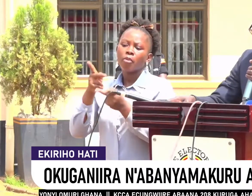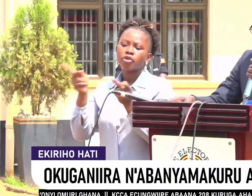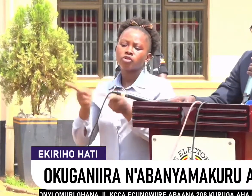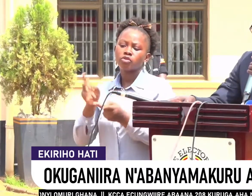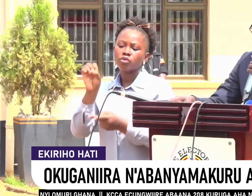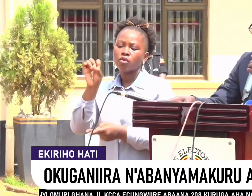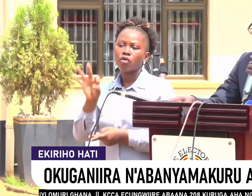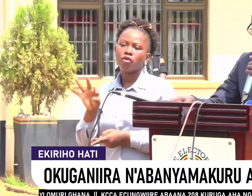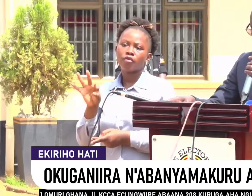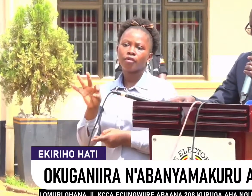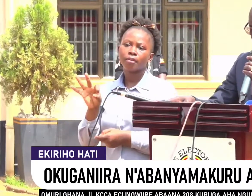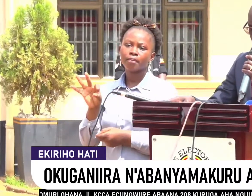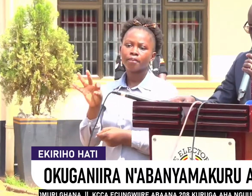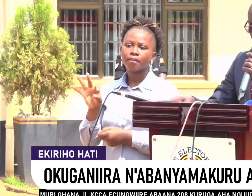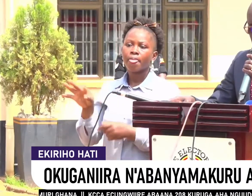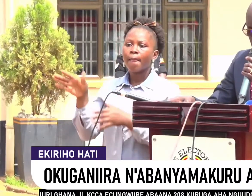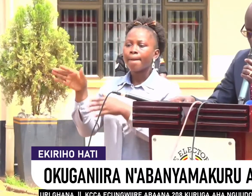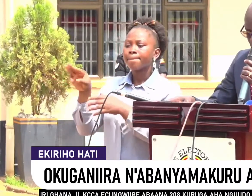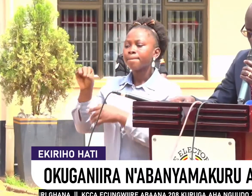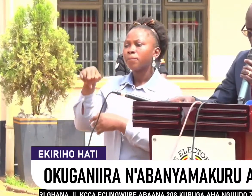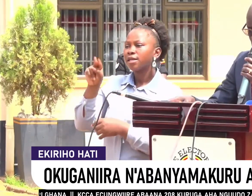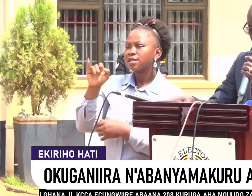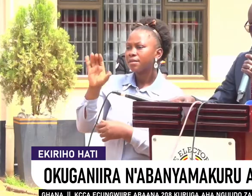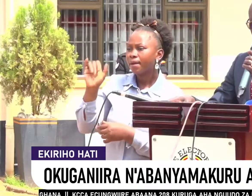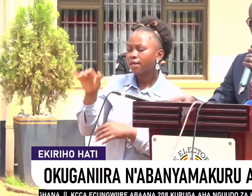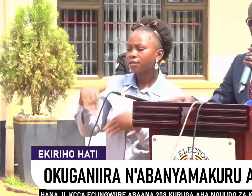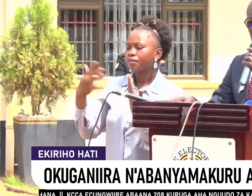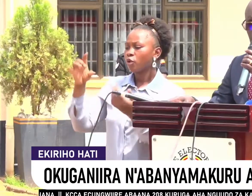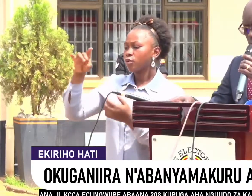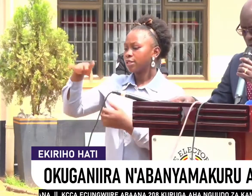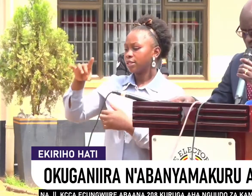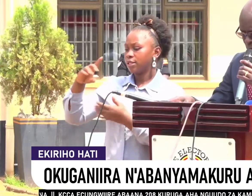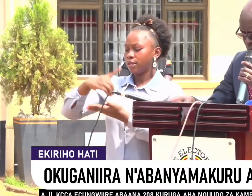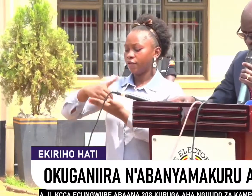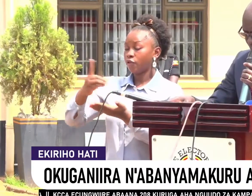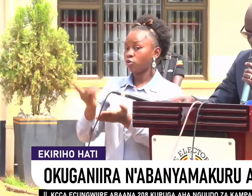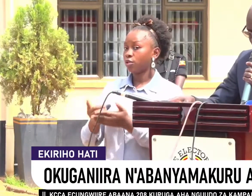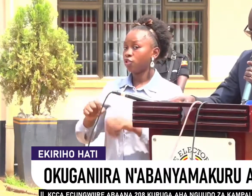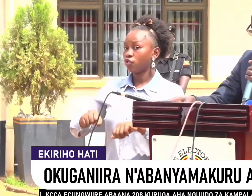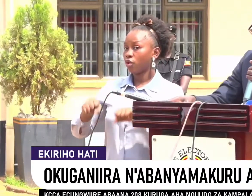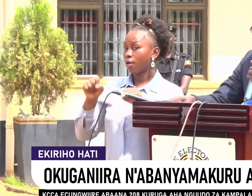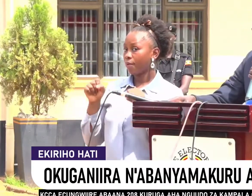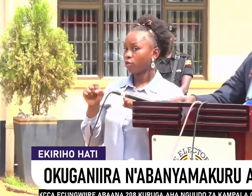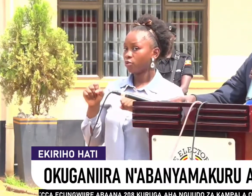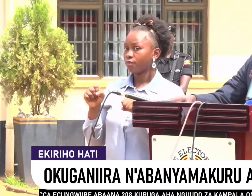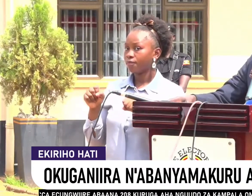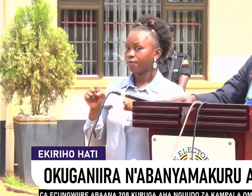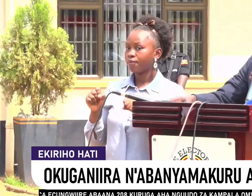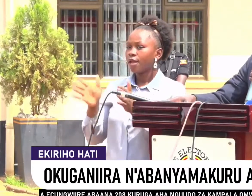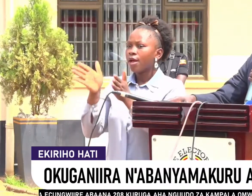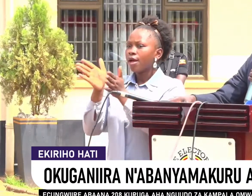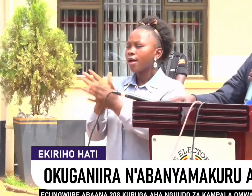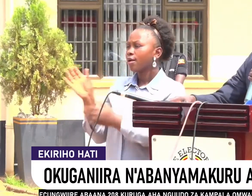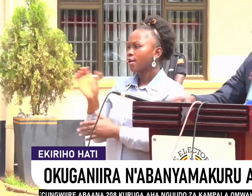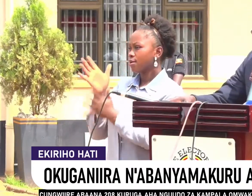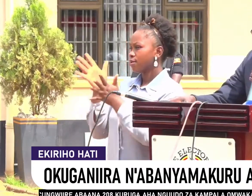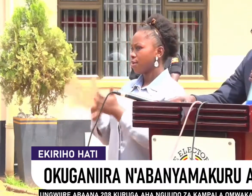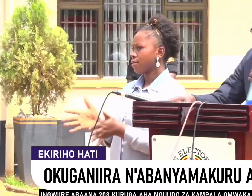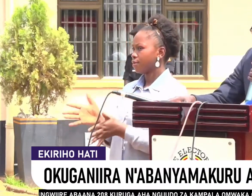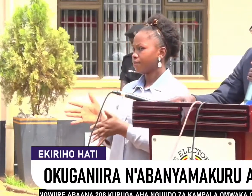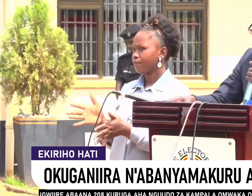position of municipality or city division chairperson and